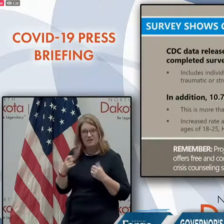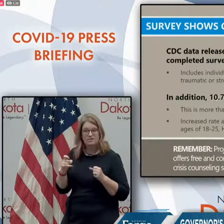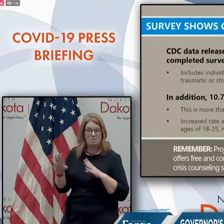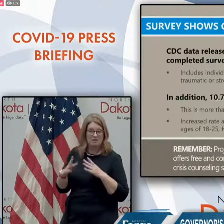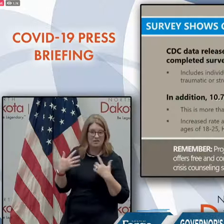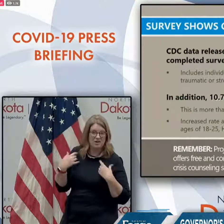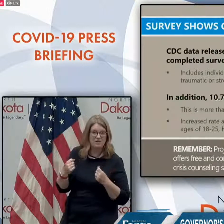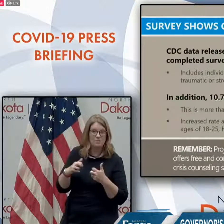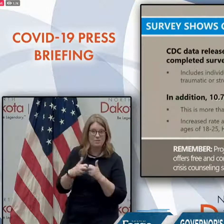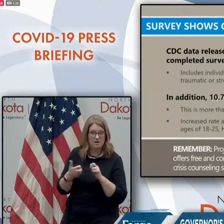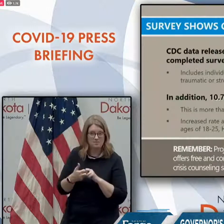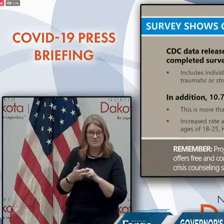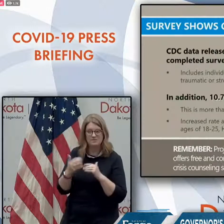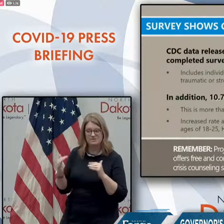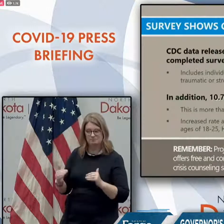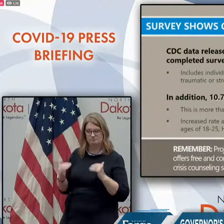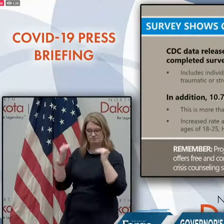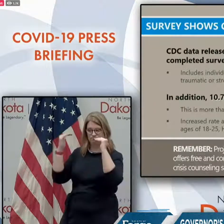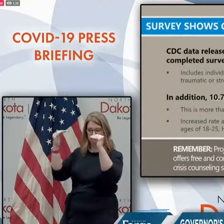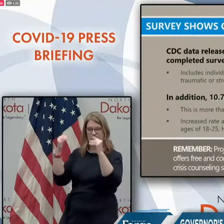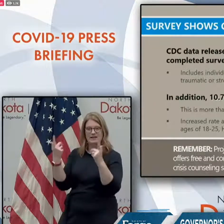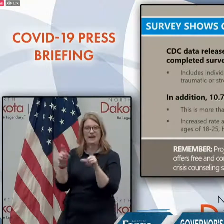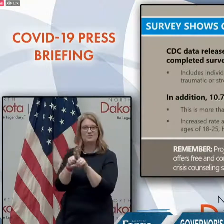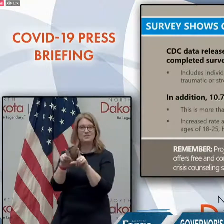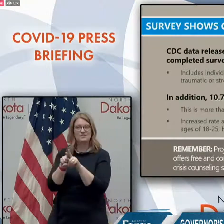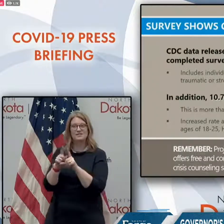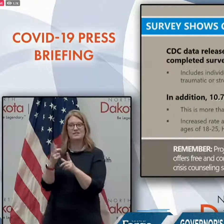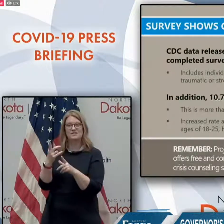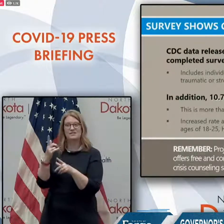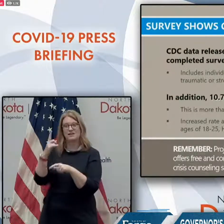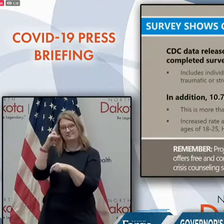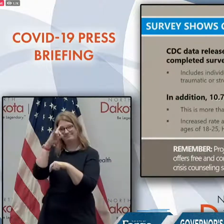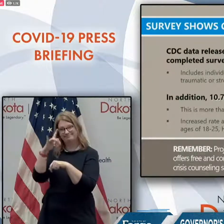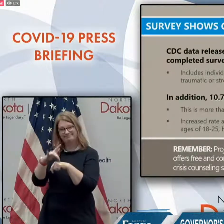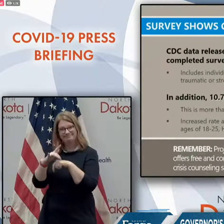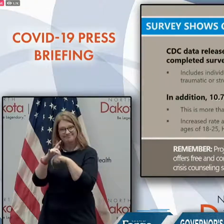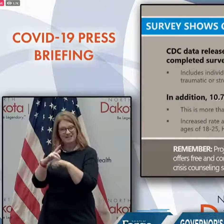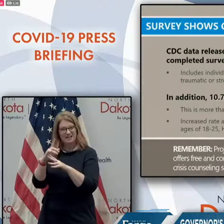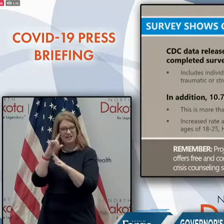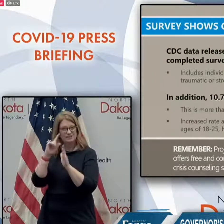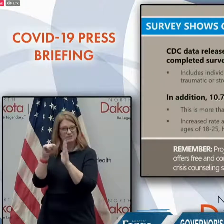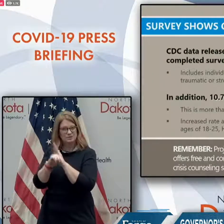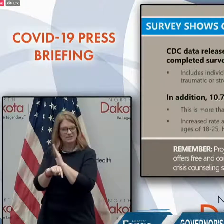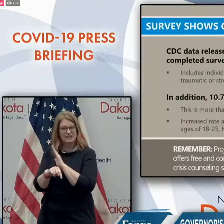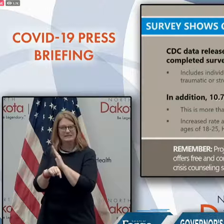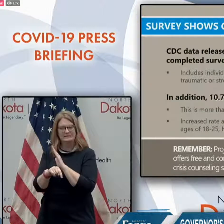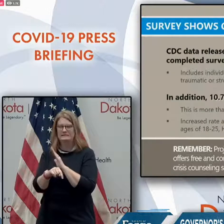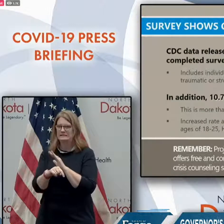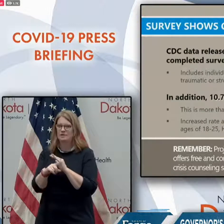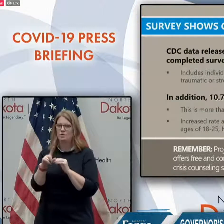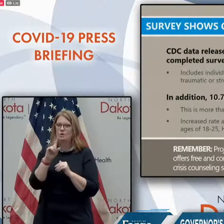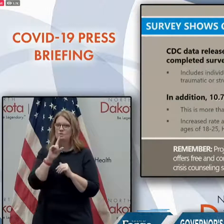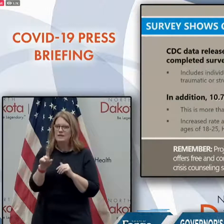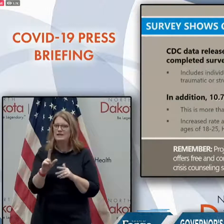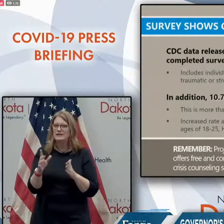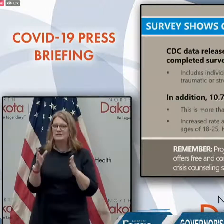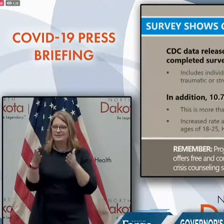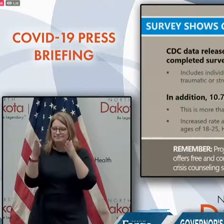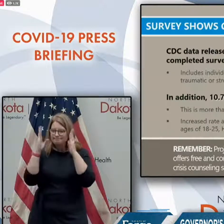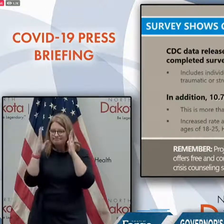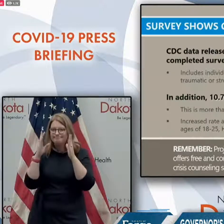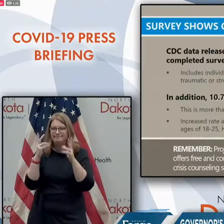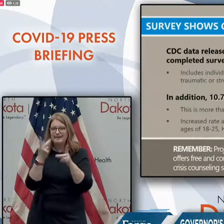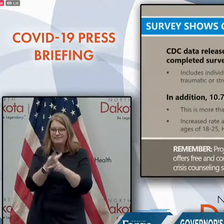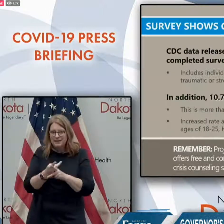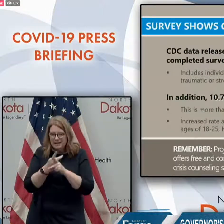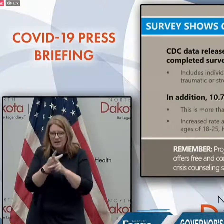increasing risk for suicide are things that we all need to be caring about as individuals, as families,